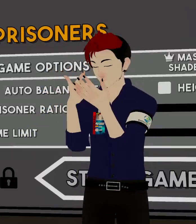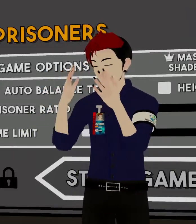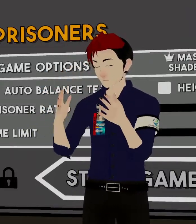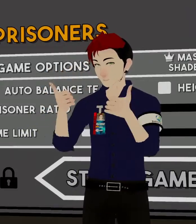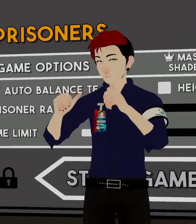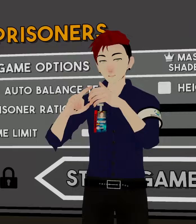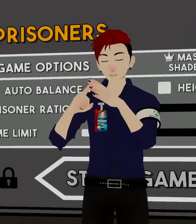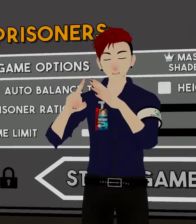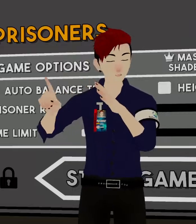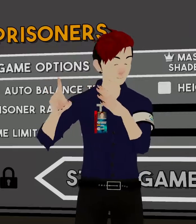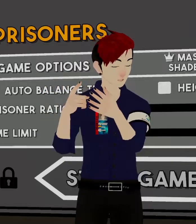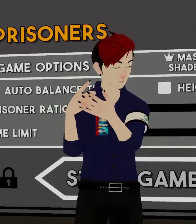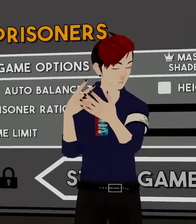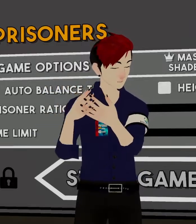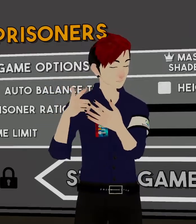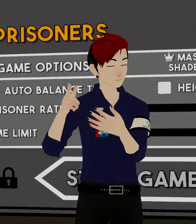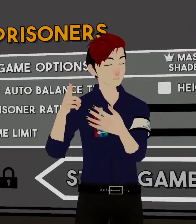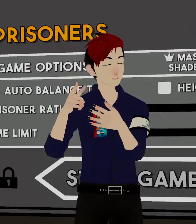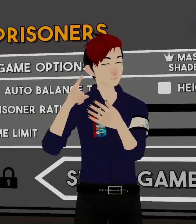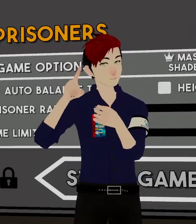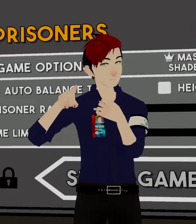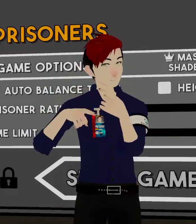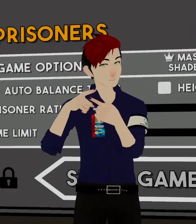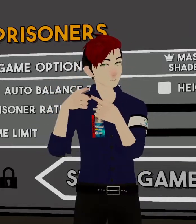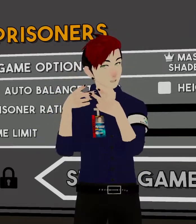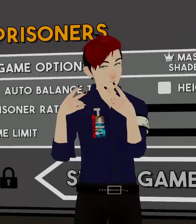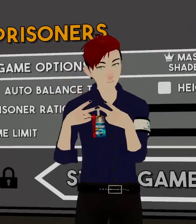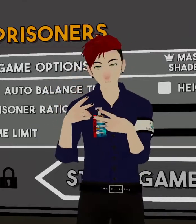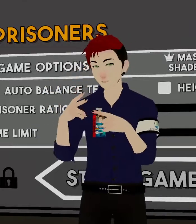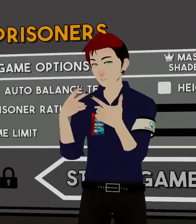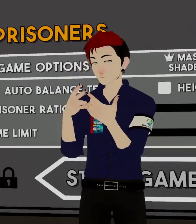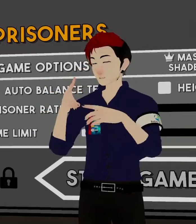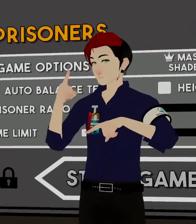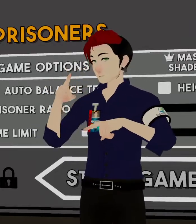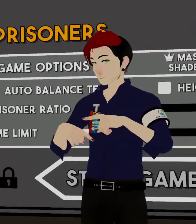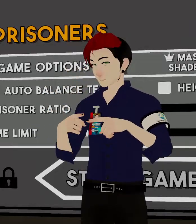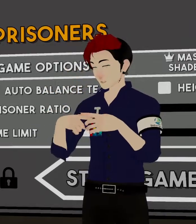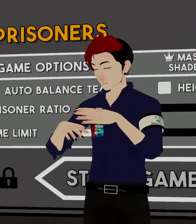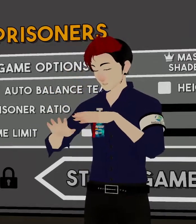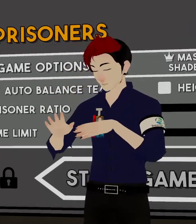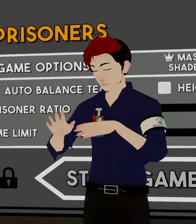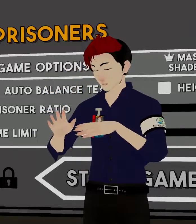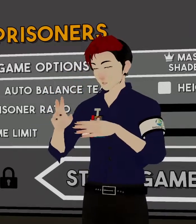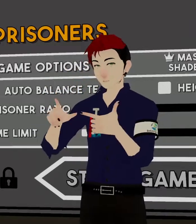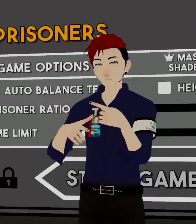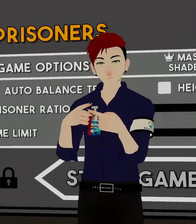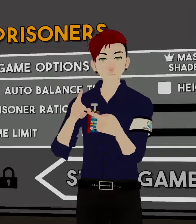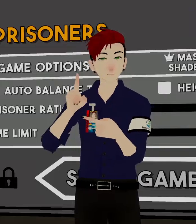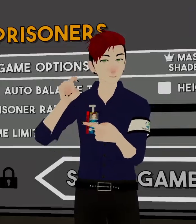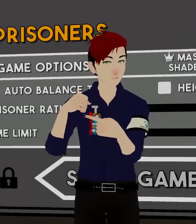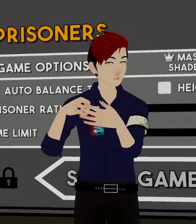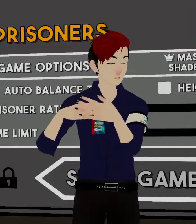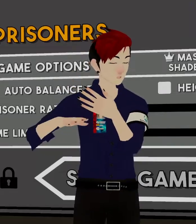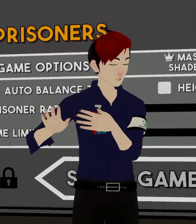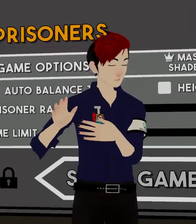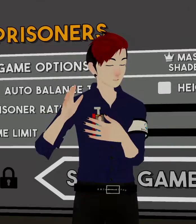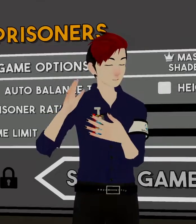The prisoners are trying to escape the prison. So there are certain places that prisoners can't go, And whenever you do go in,